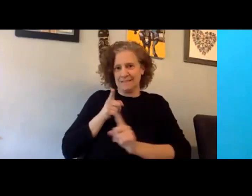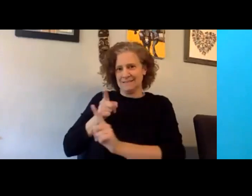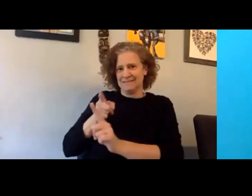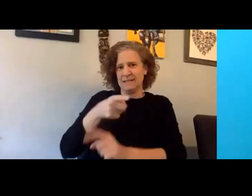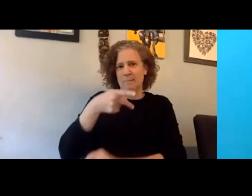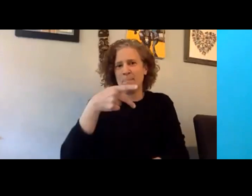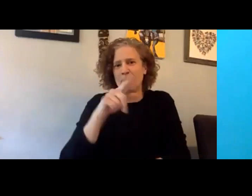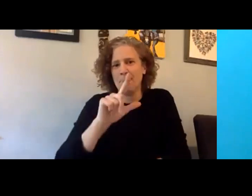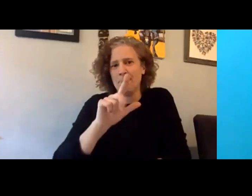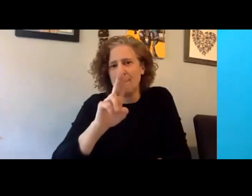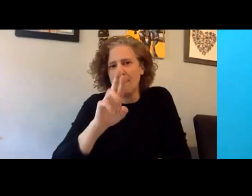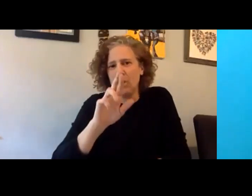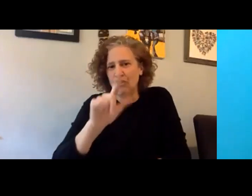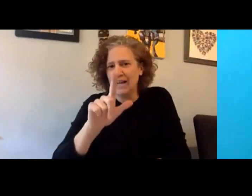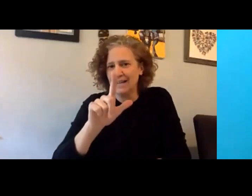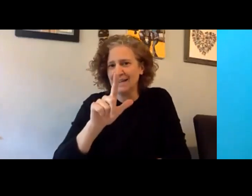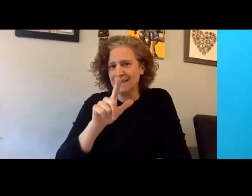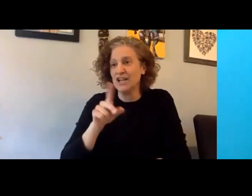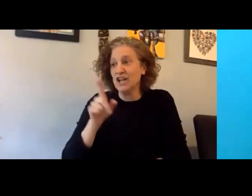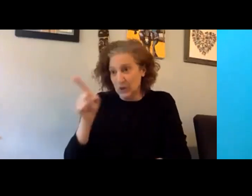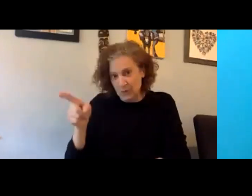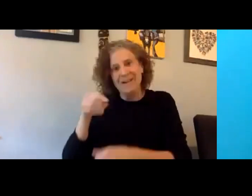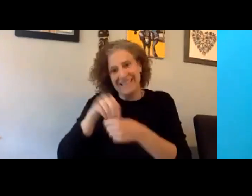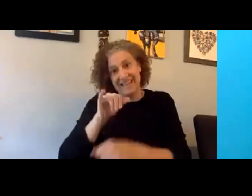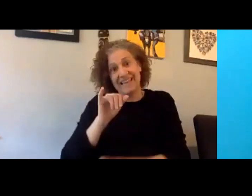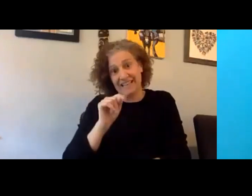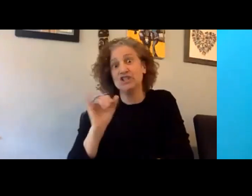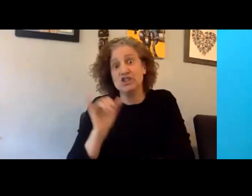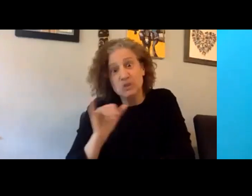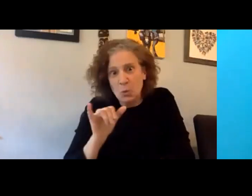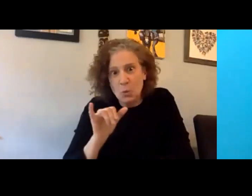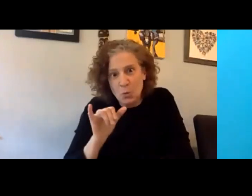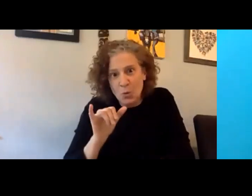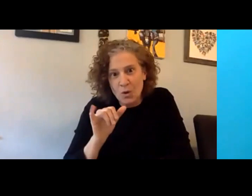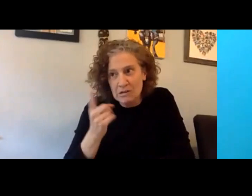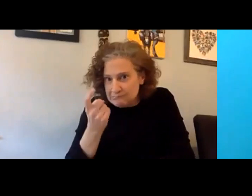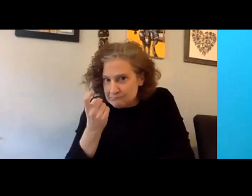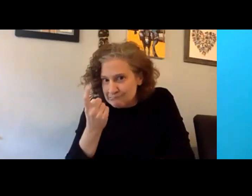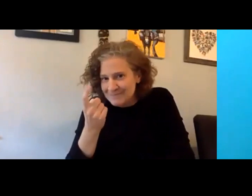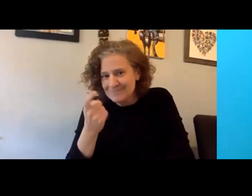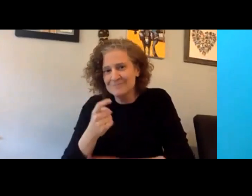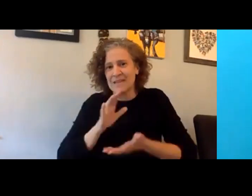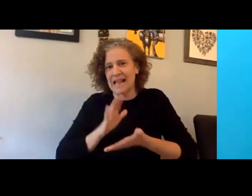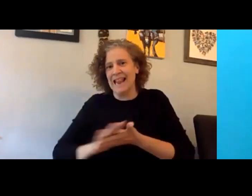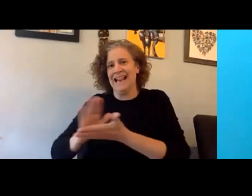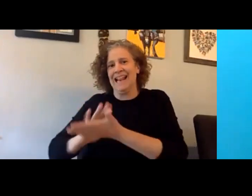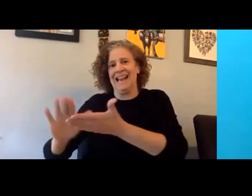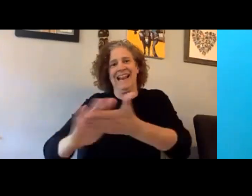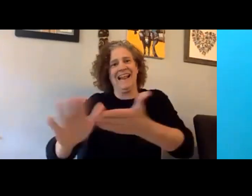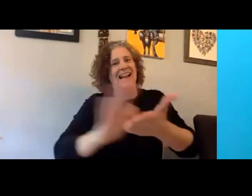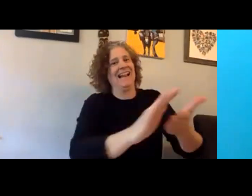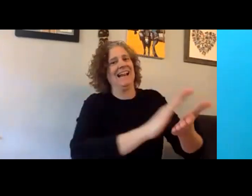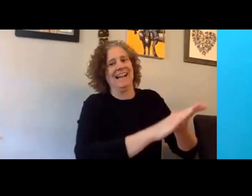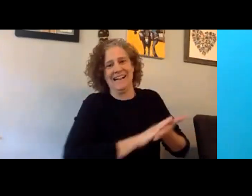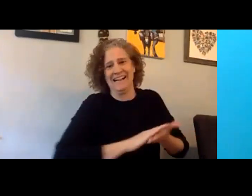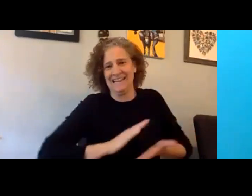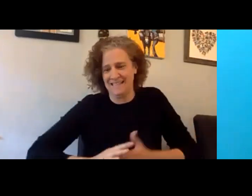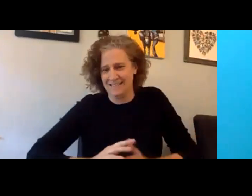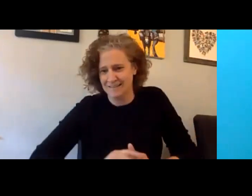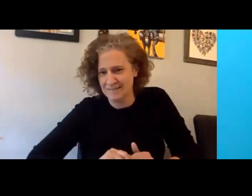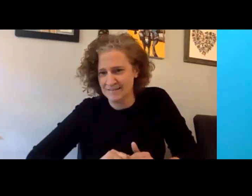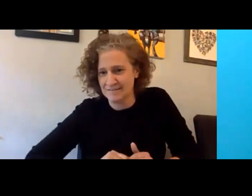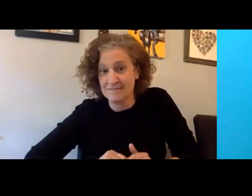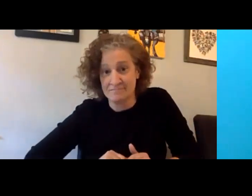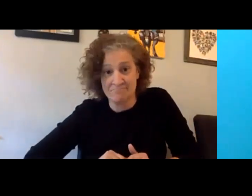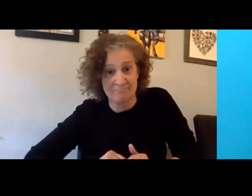it to indicate different rooms. That shows the plurality of the verb, and it means you're doing it too. So come on,